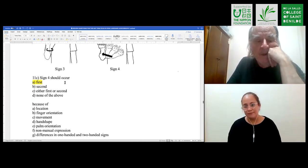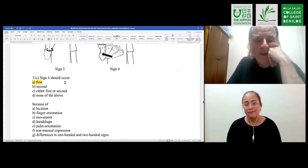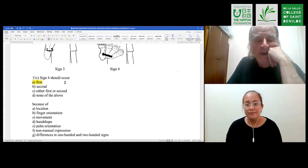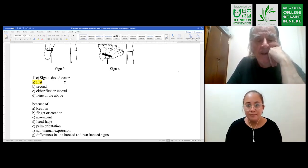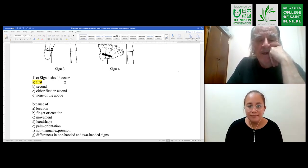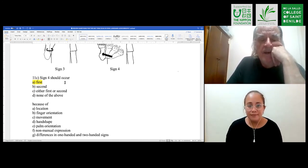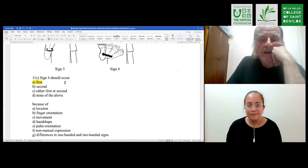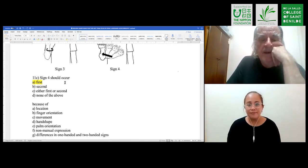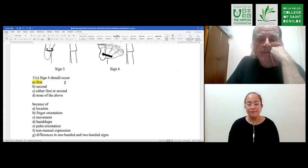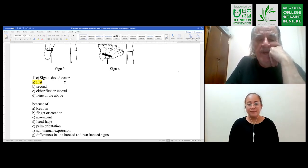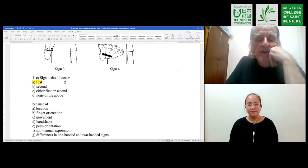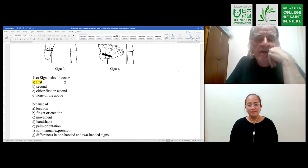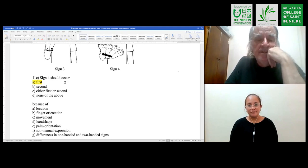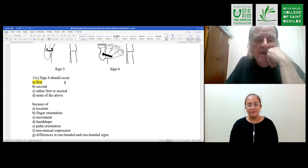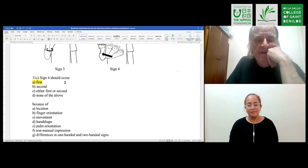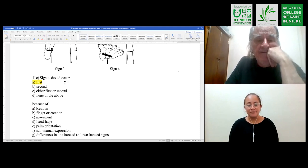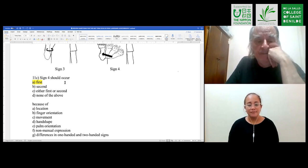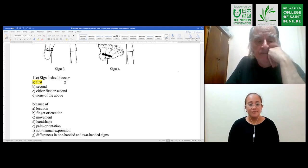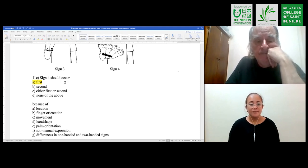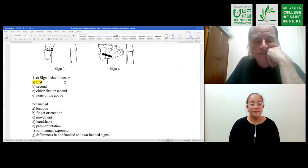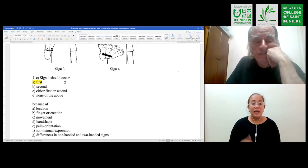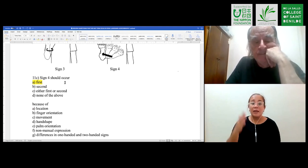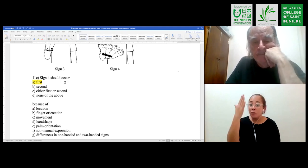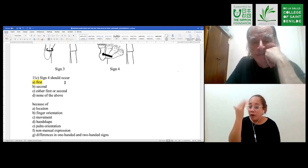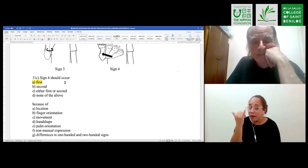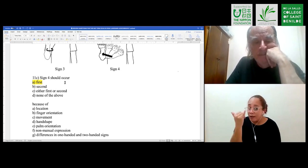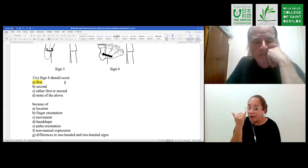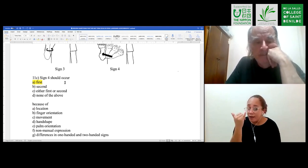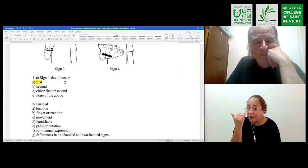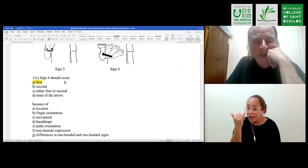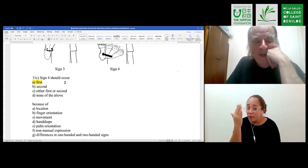Okay, and because of? D. Hand shape. Same. Yes.